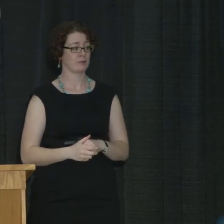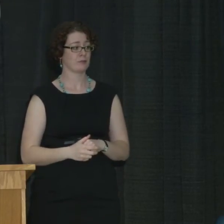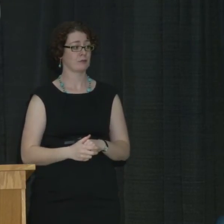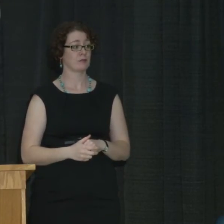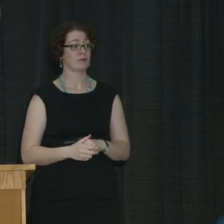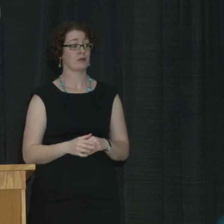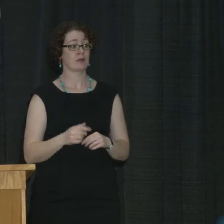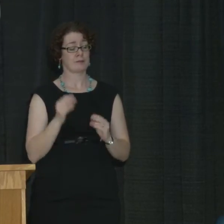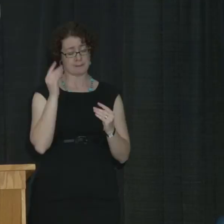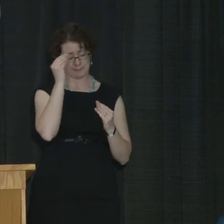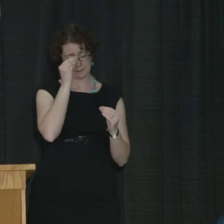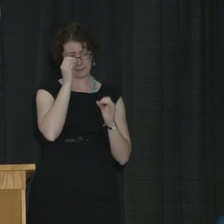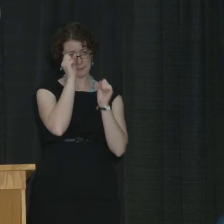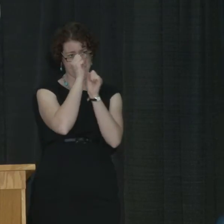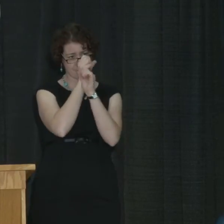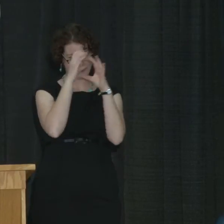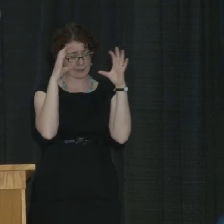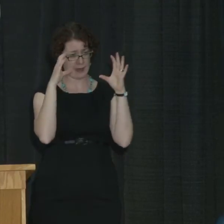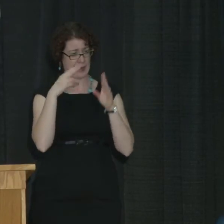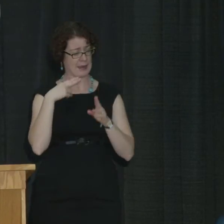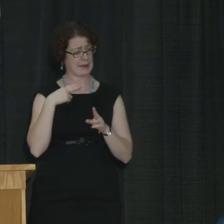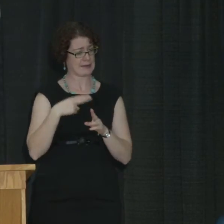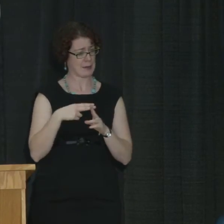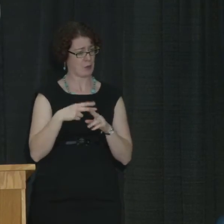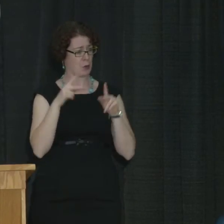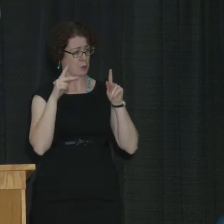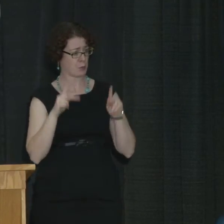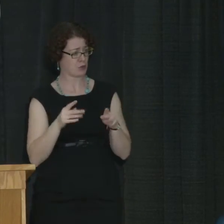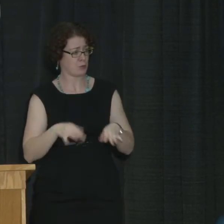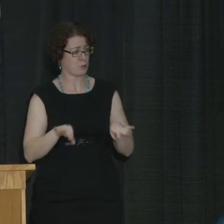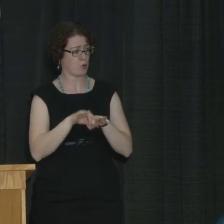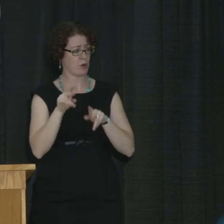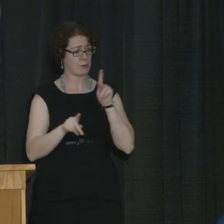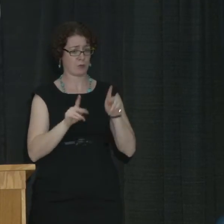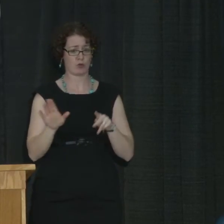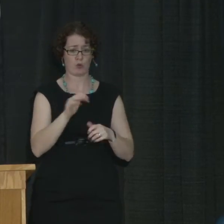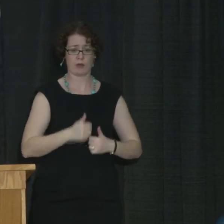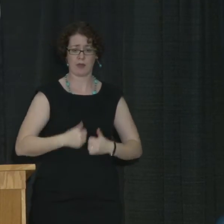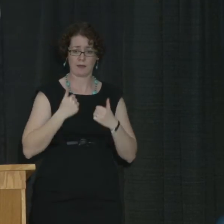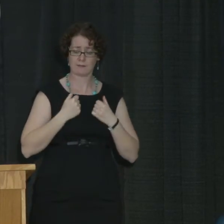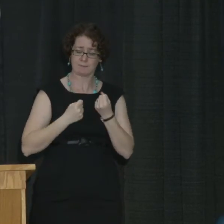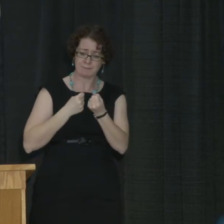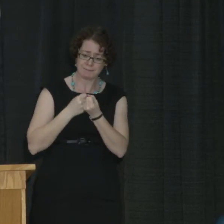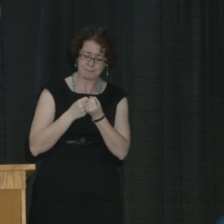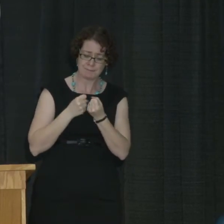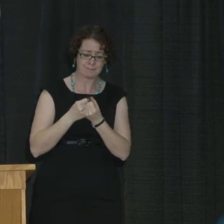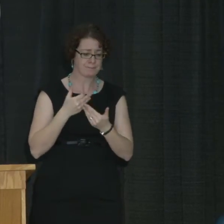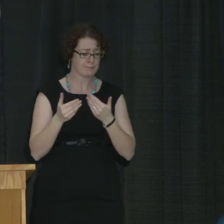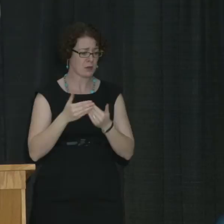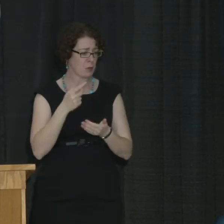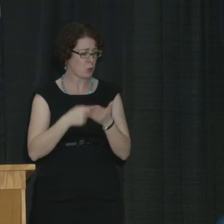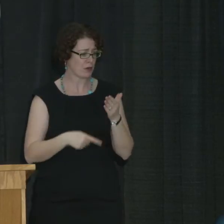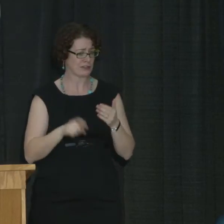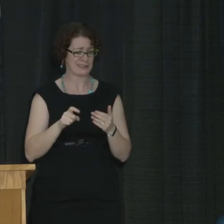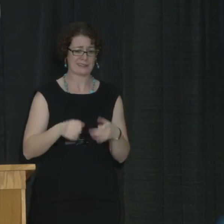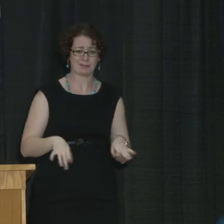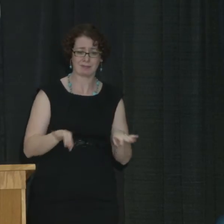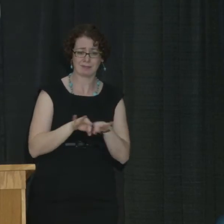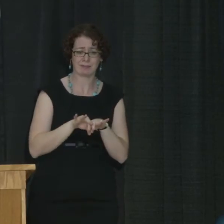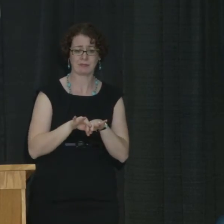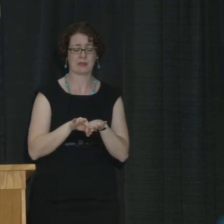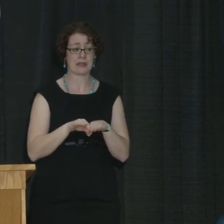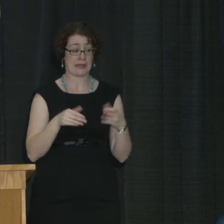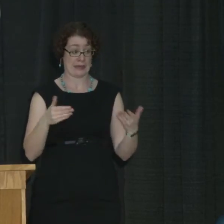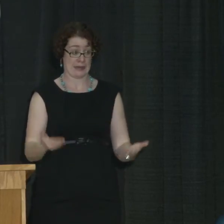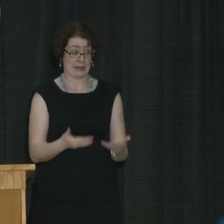I want you to please think for a moment of that important person or persons who offered their love and support when you needed it most and